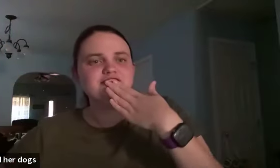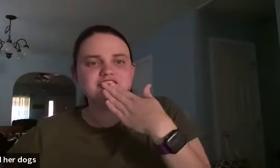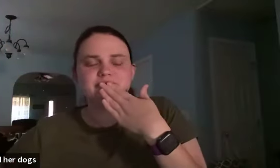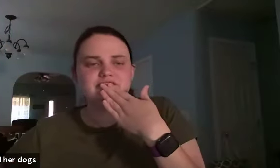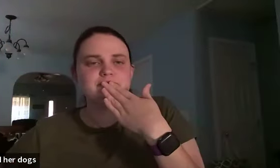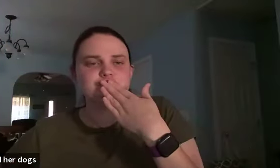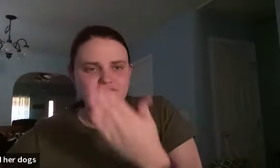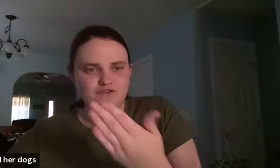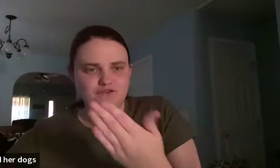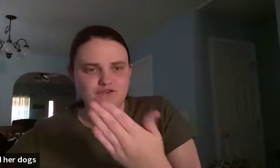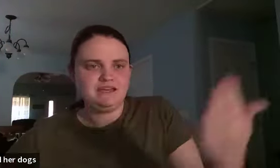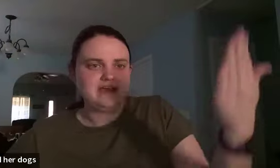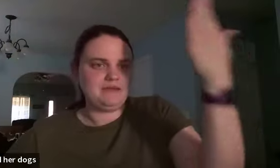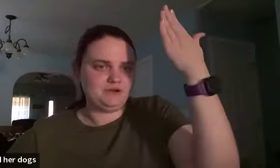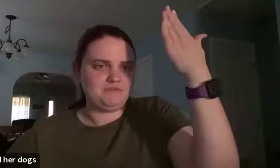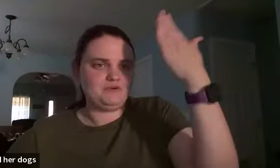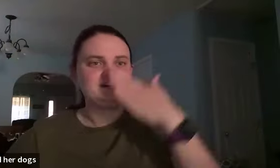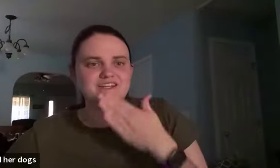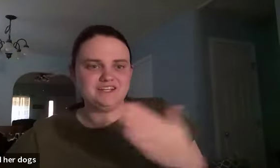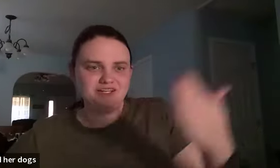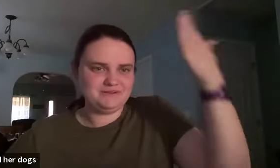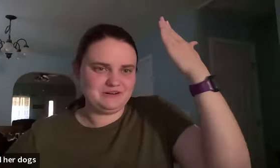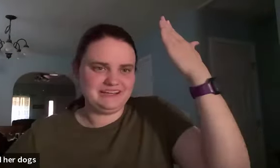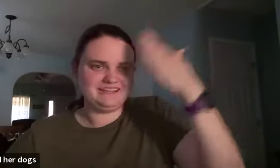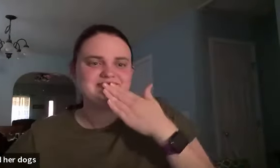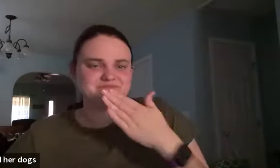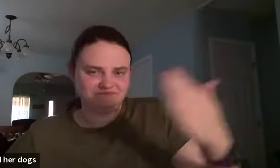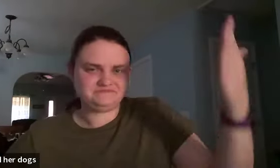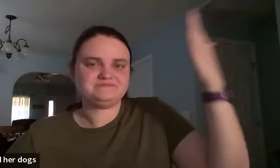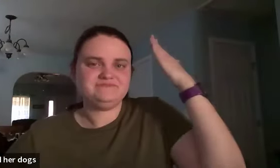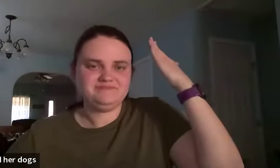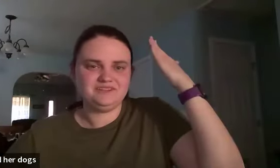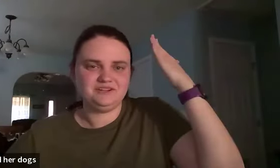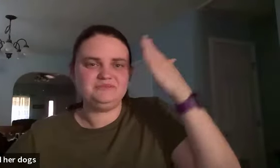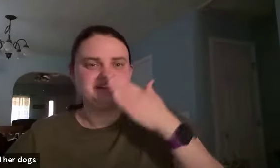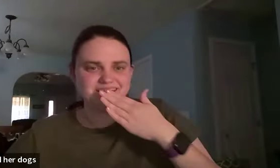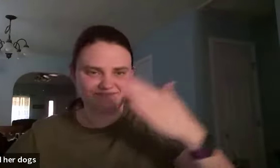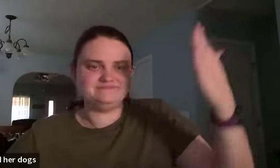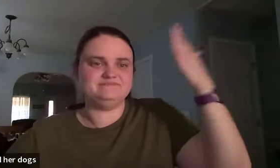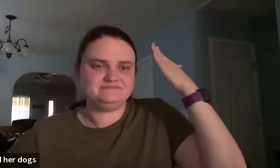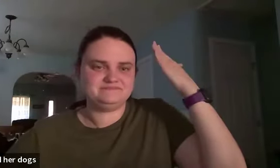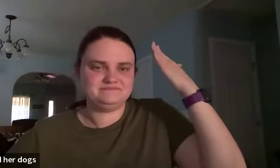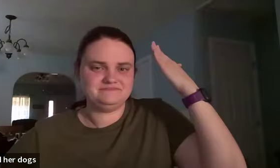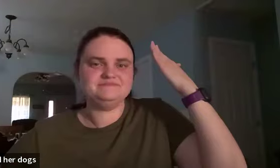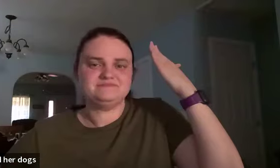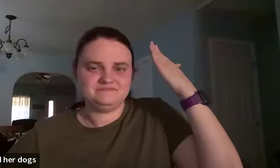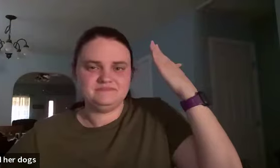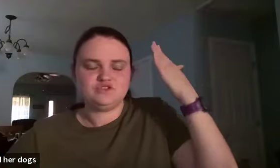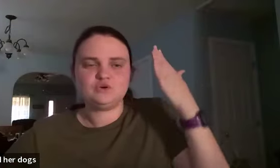you just make the motion of good and bring up morning. Good morning. Good morning. So